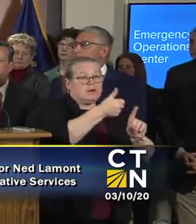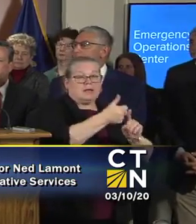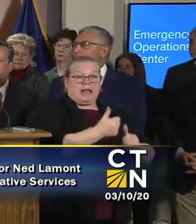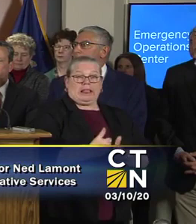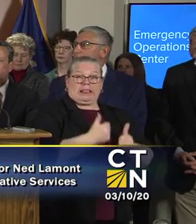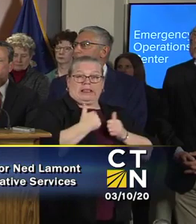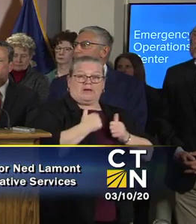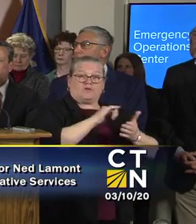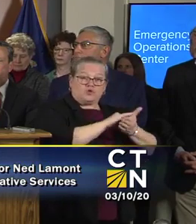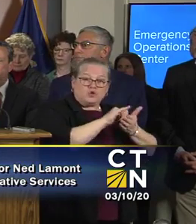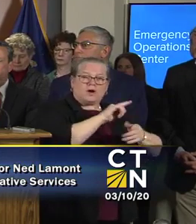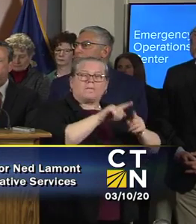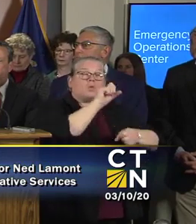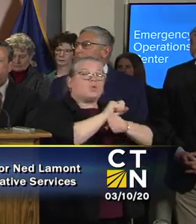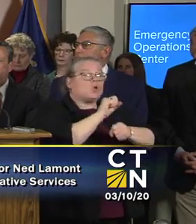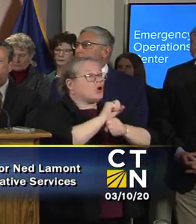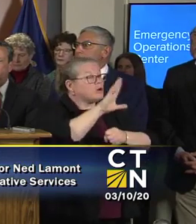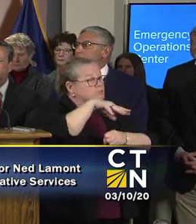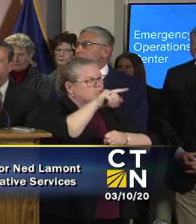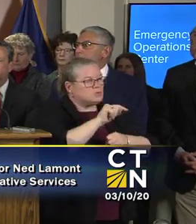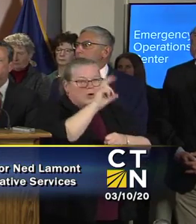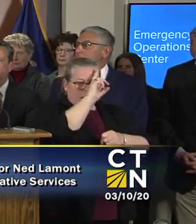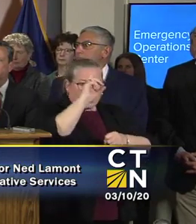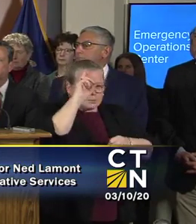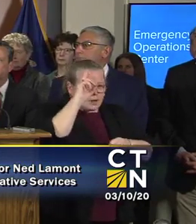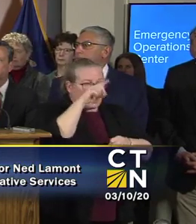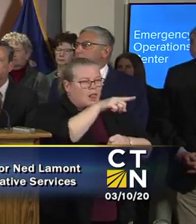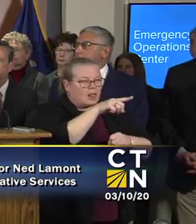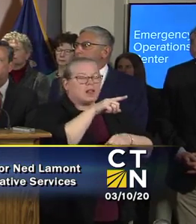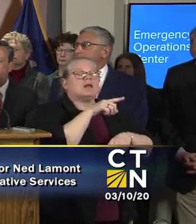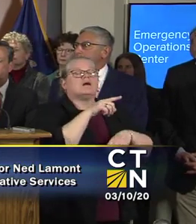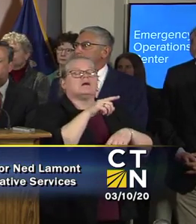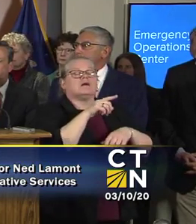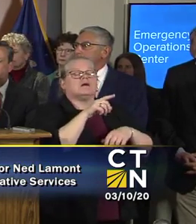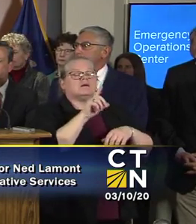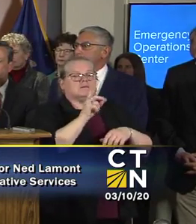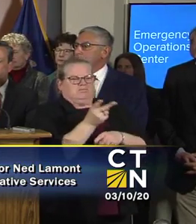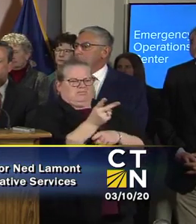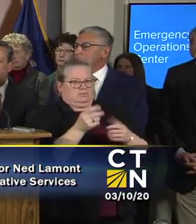resident. The source of this person's